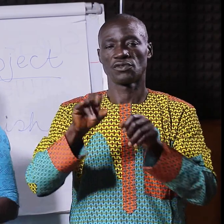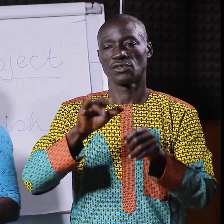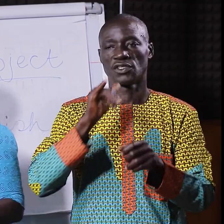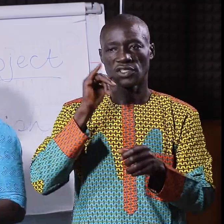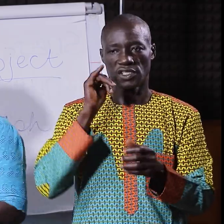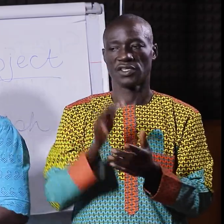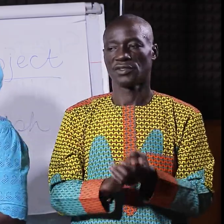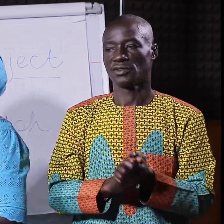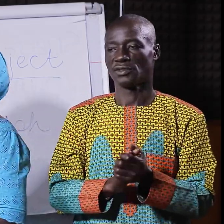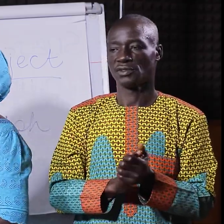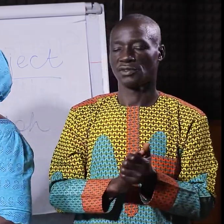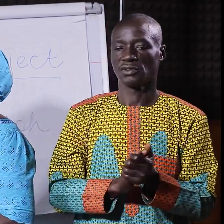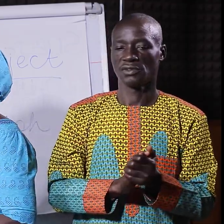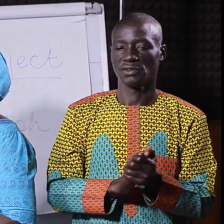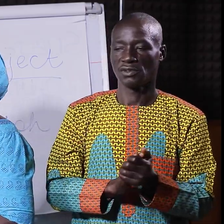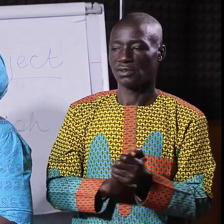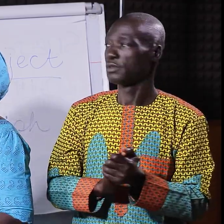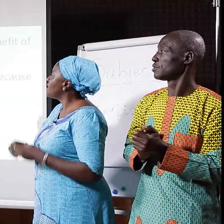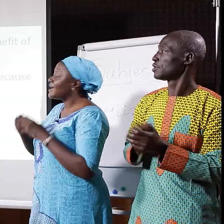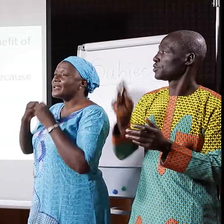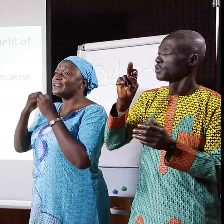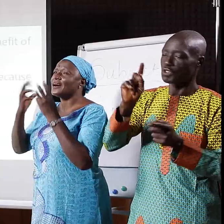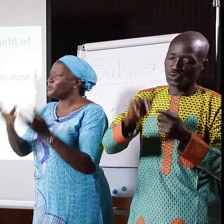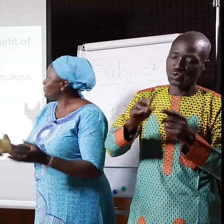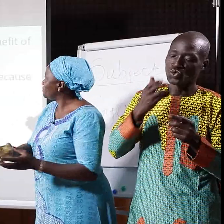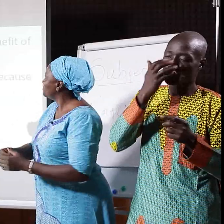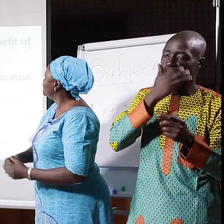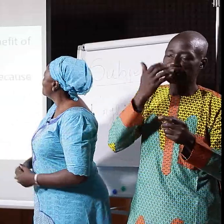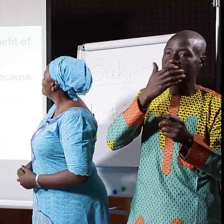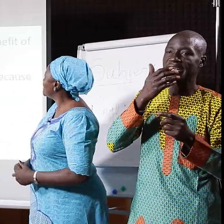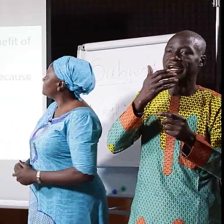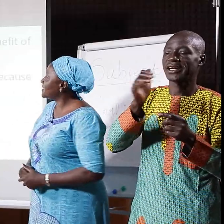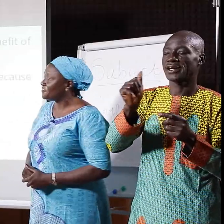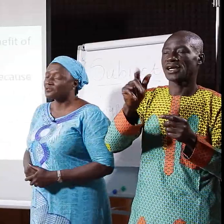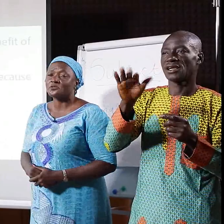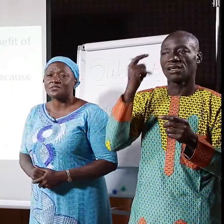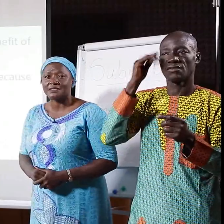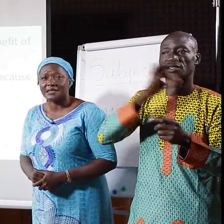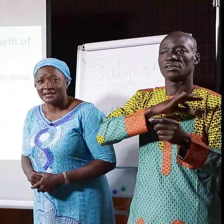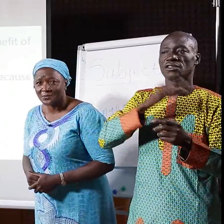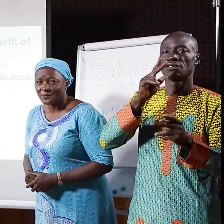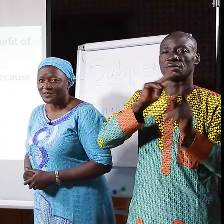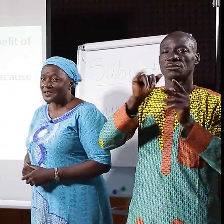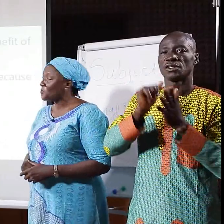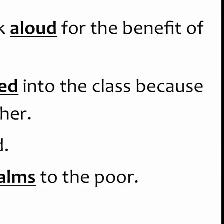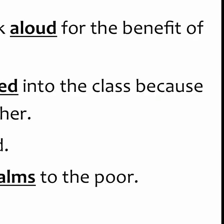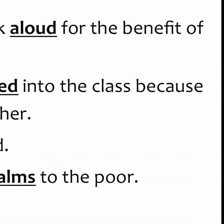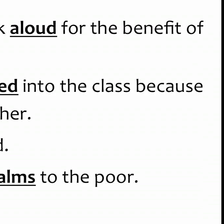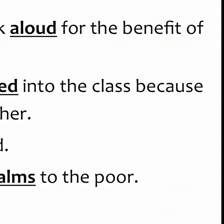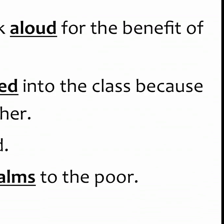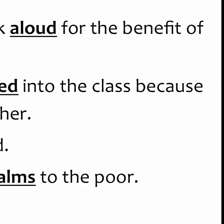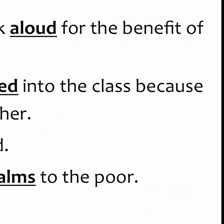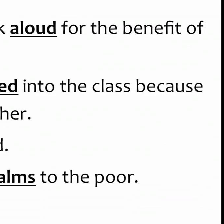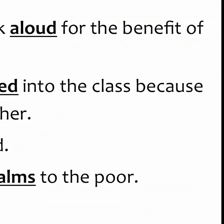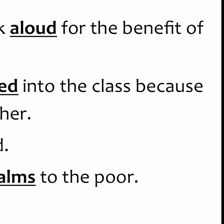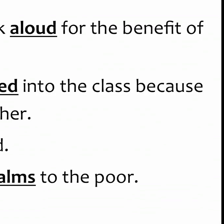shoes yesterday. You need to speak aloud for the benefit of those at the gallery. Then he was not